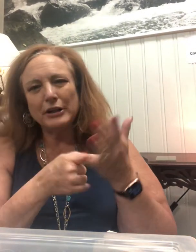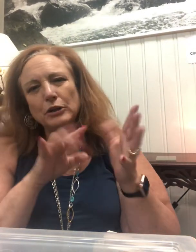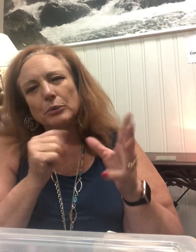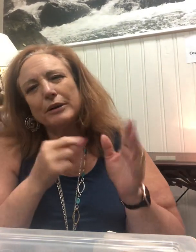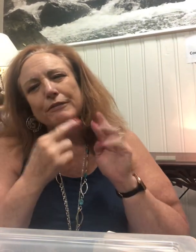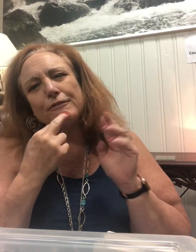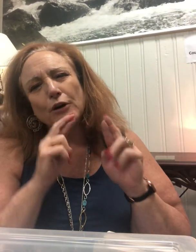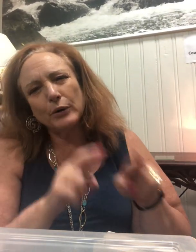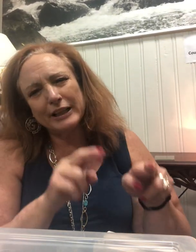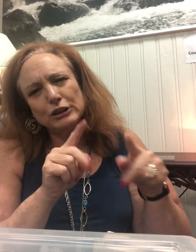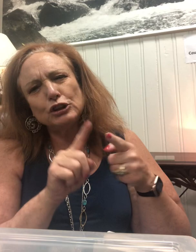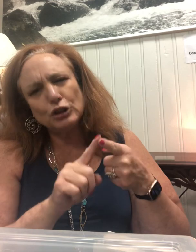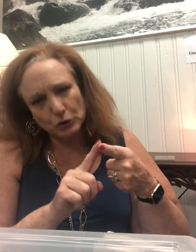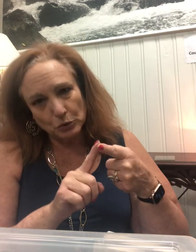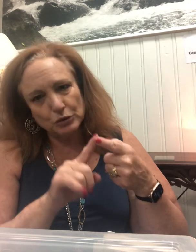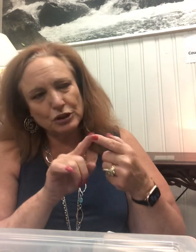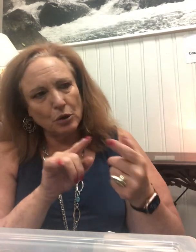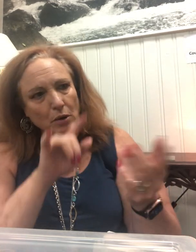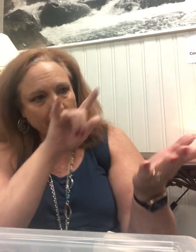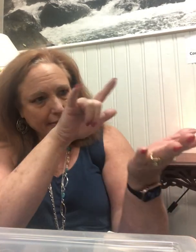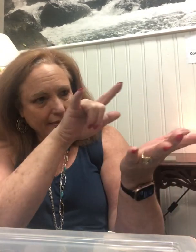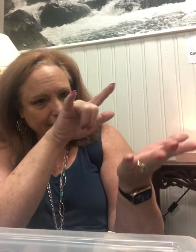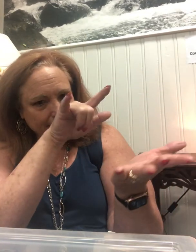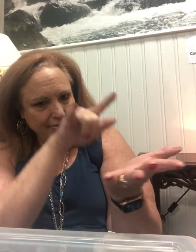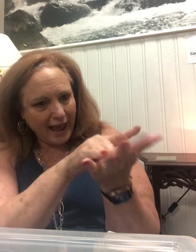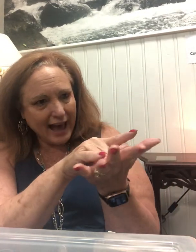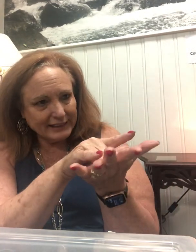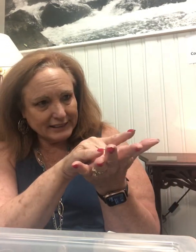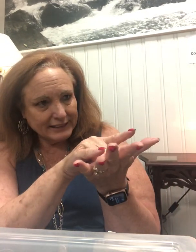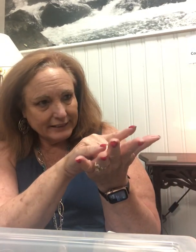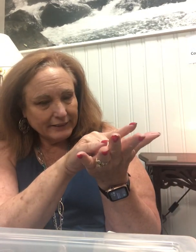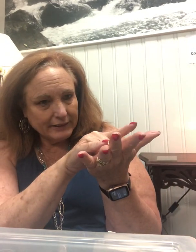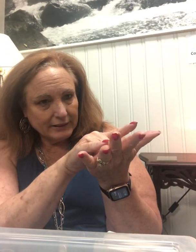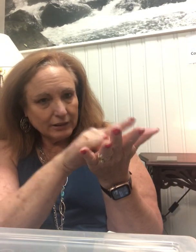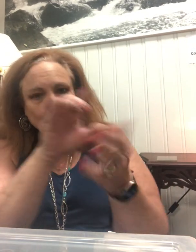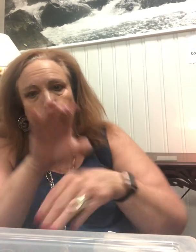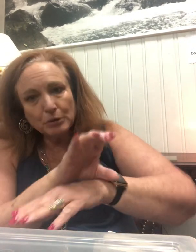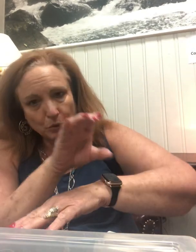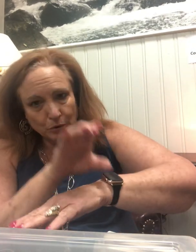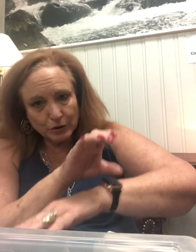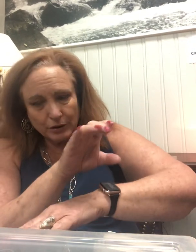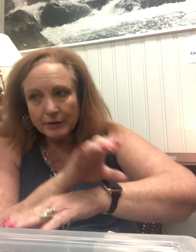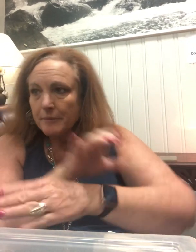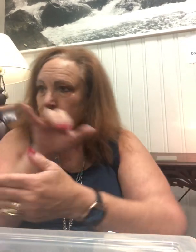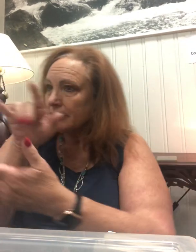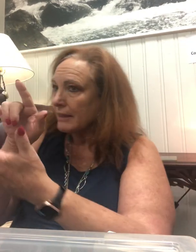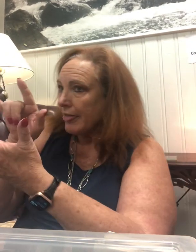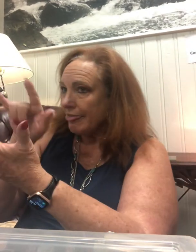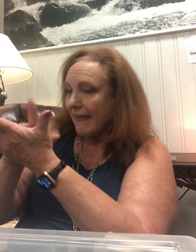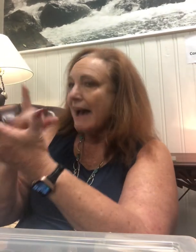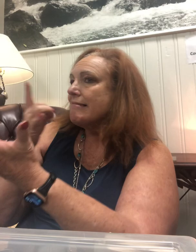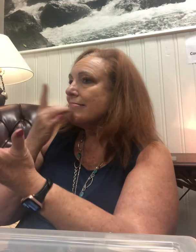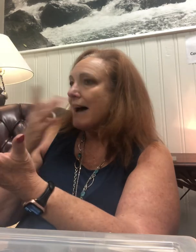you're referring to. So that computer, that